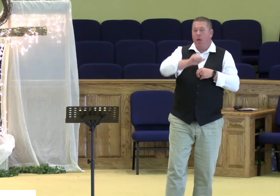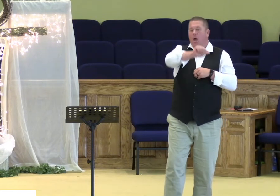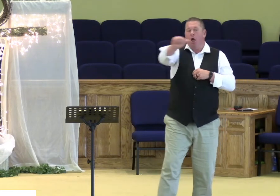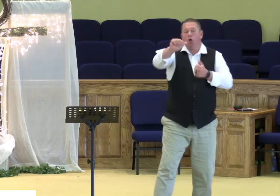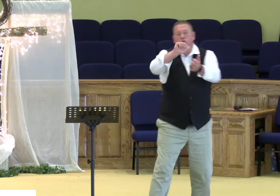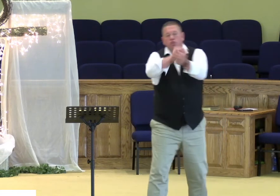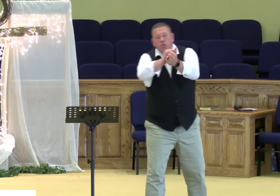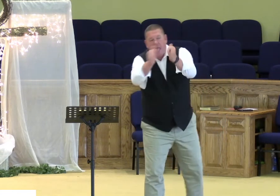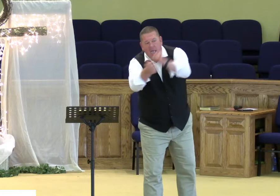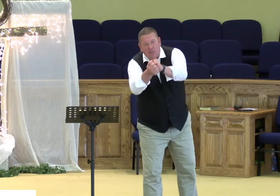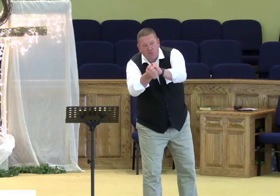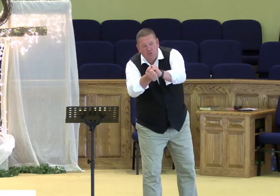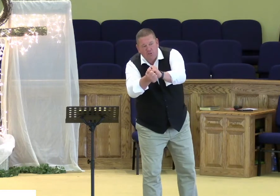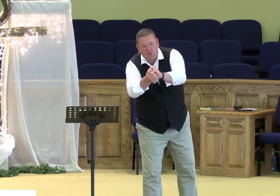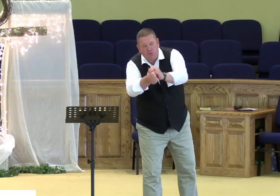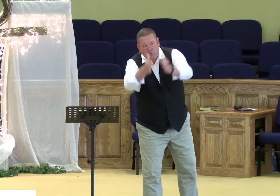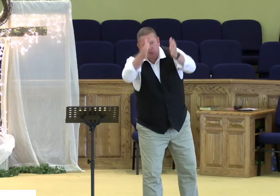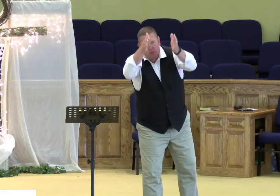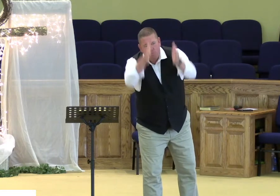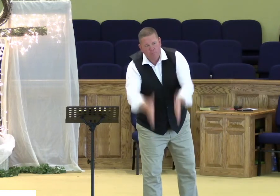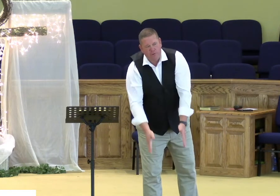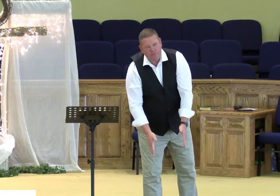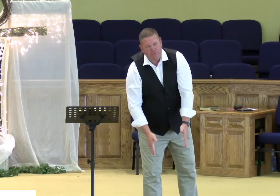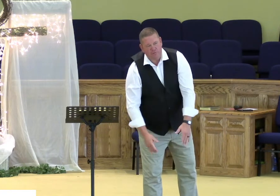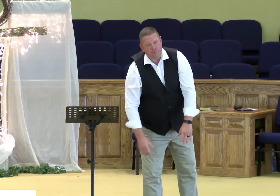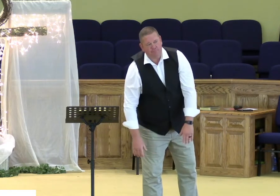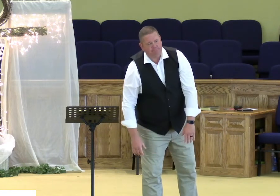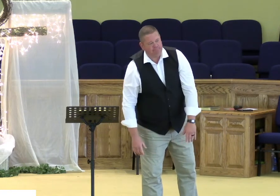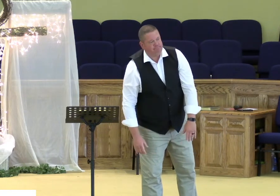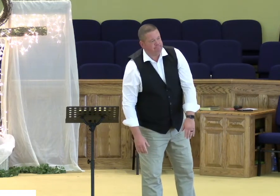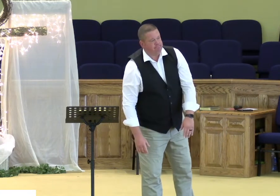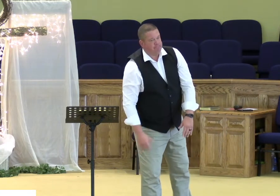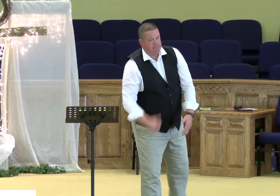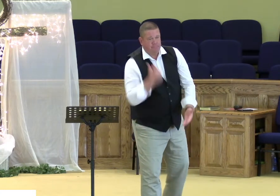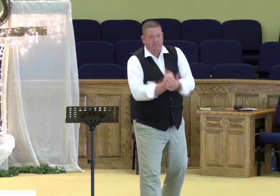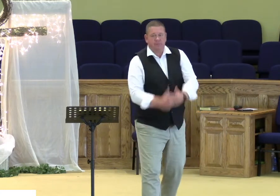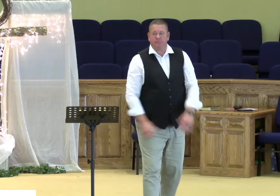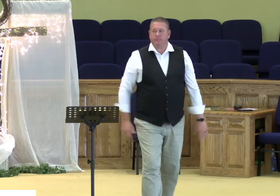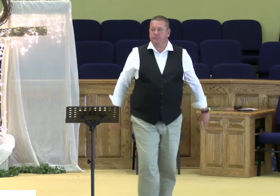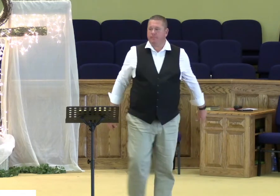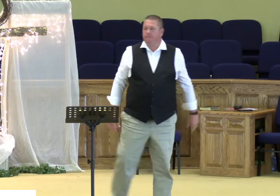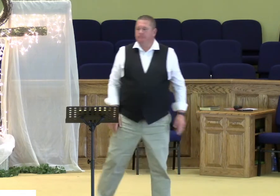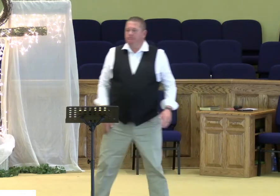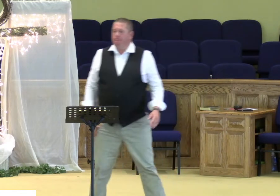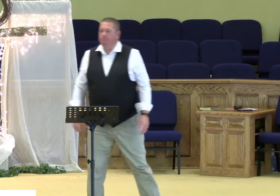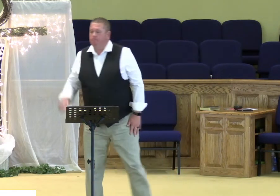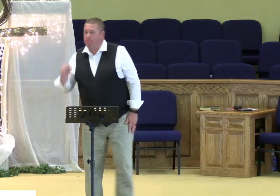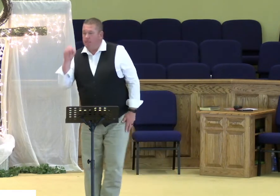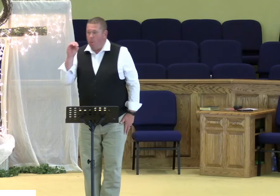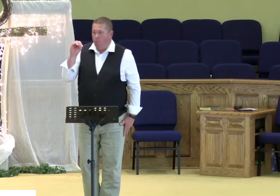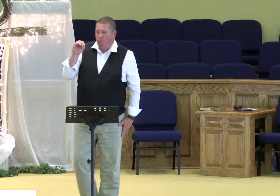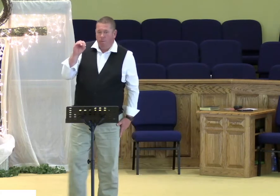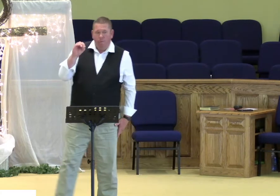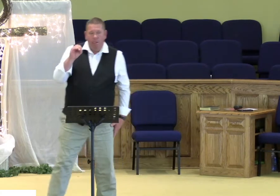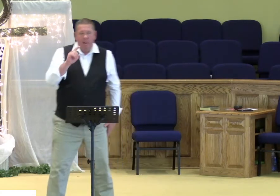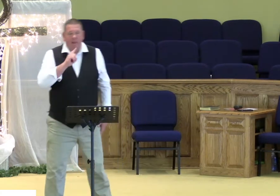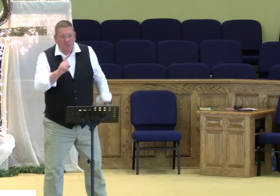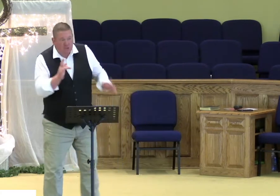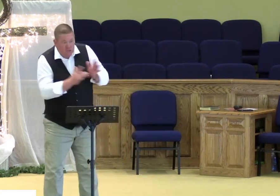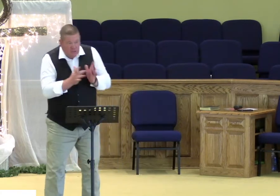man left, a changed person. Amen. So,